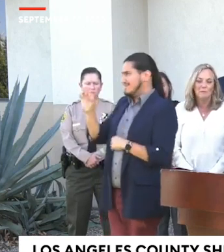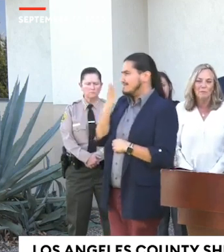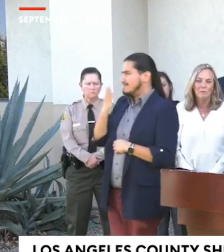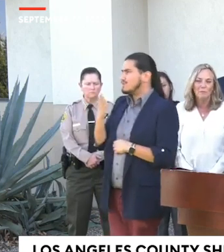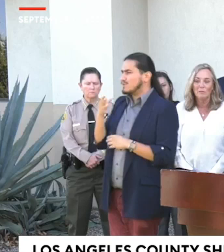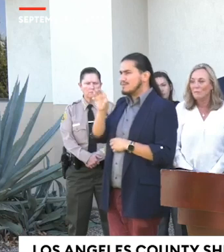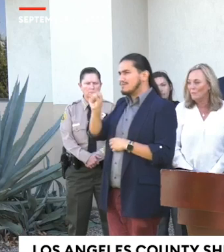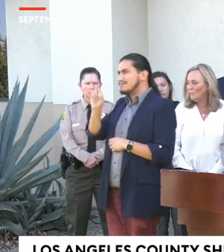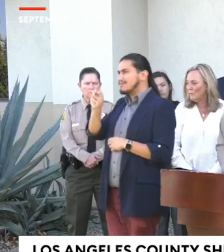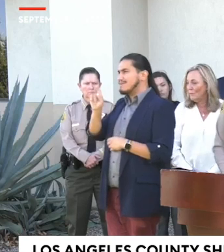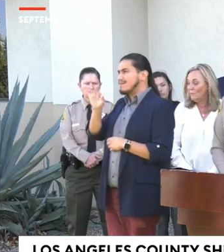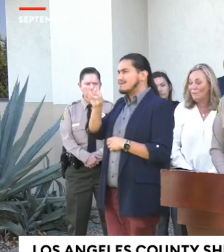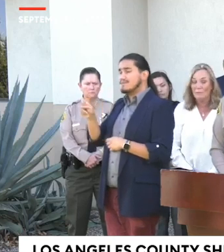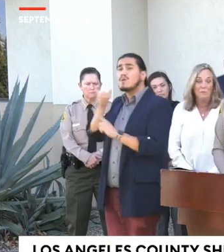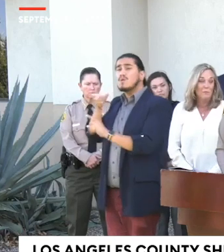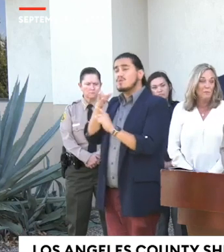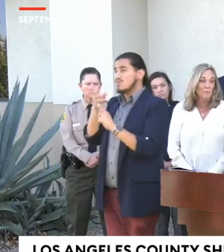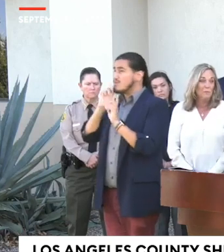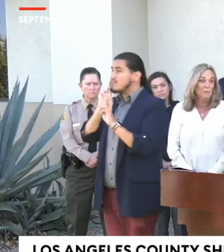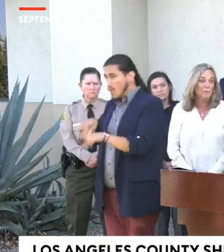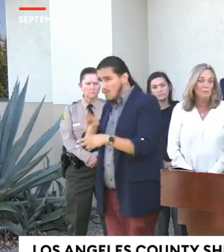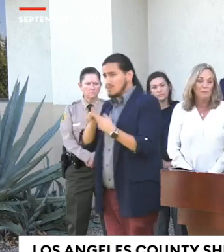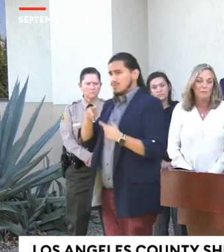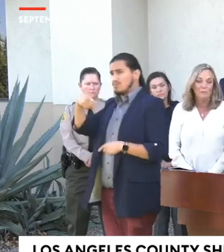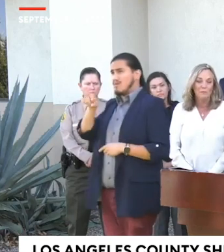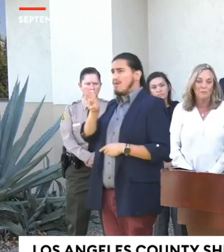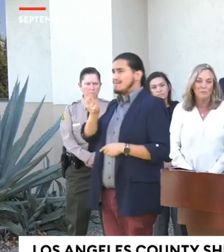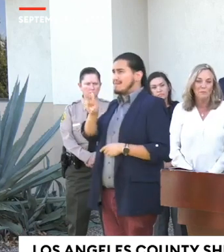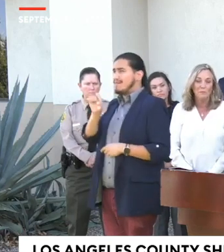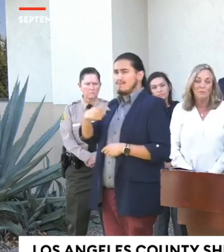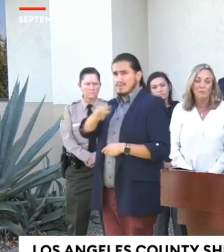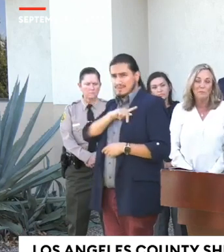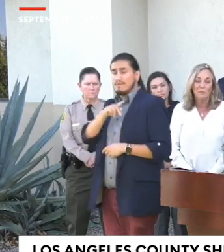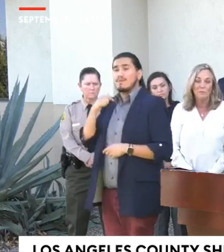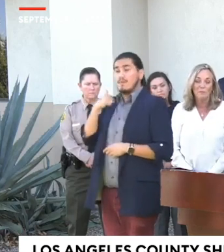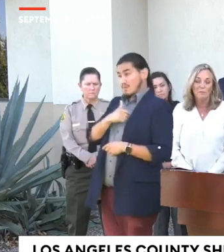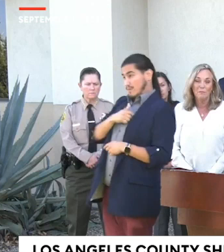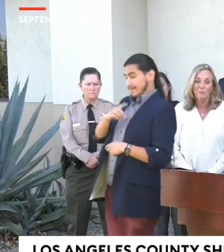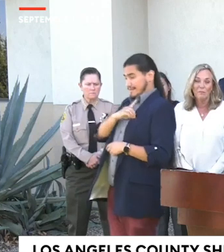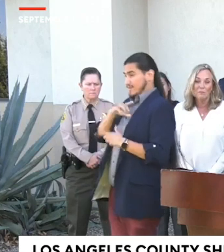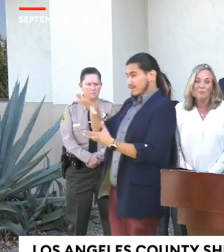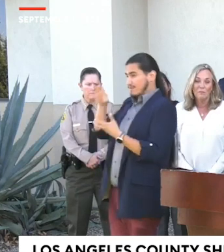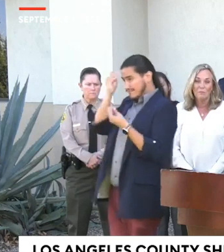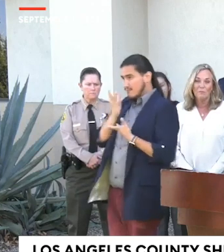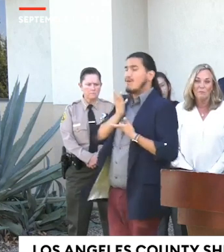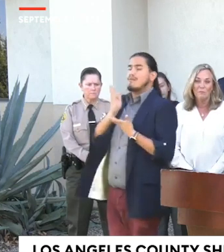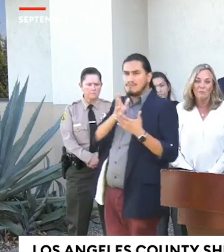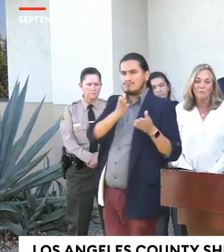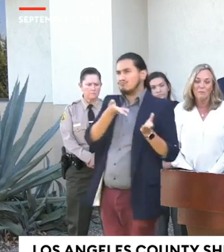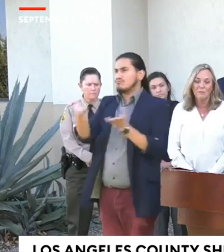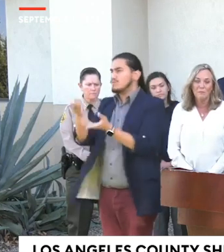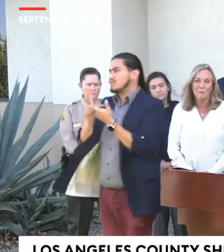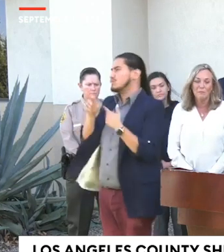The Good Samaritan then reported it to the Palmdale Station personnel. Deputy personnel transported our deputy to the Antelope